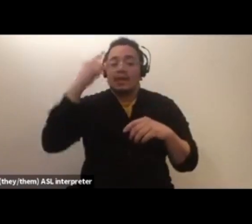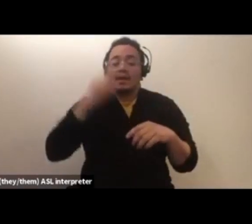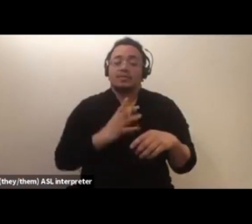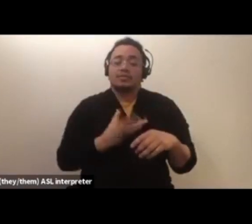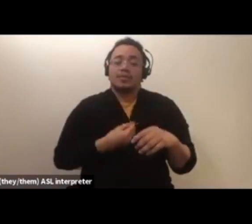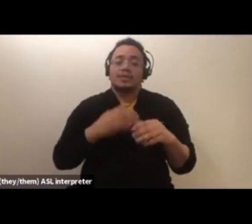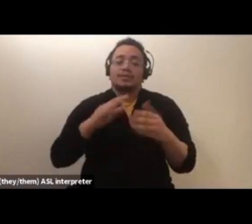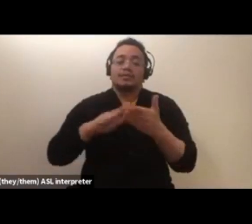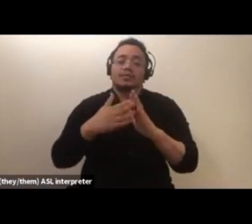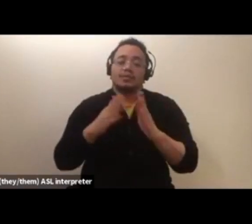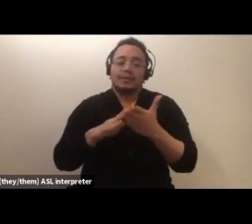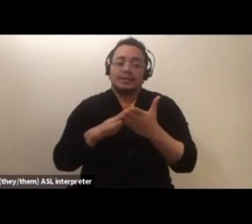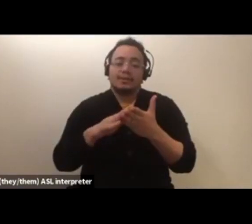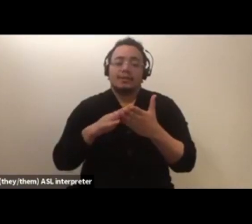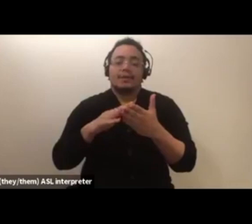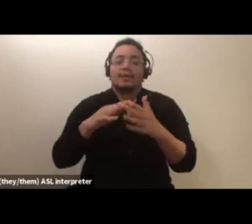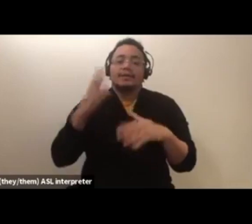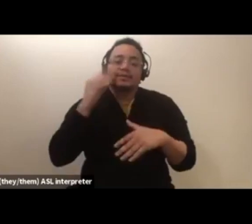And this question is for anybody.